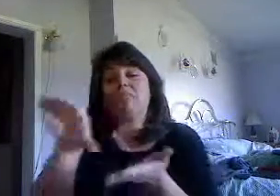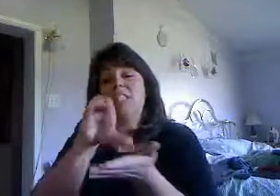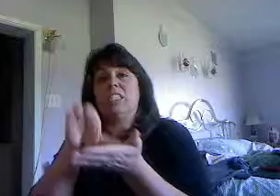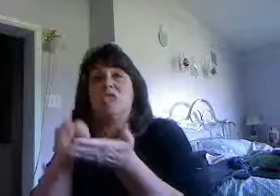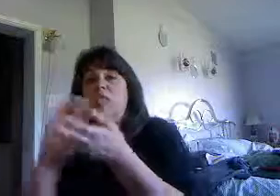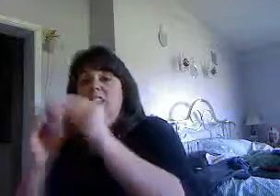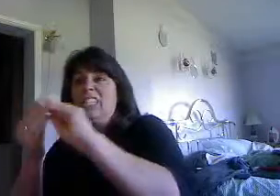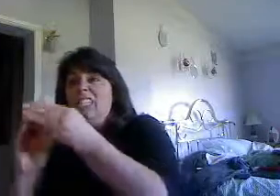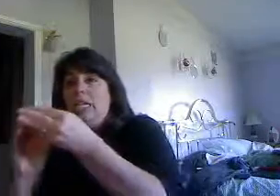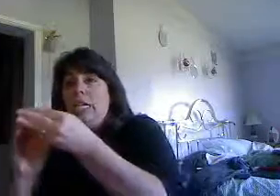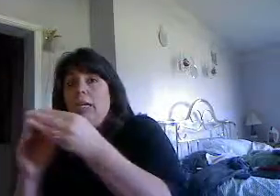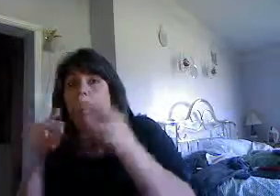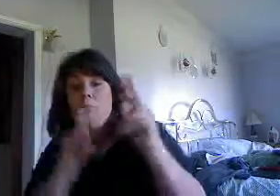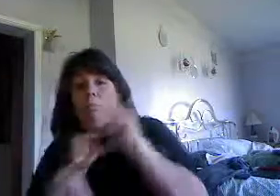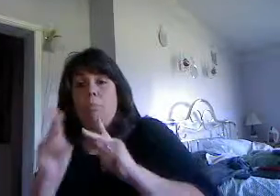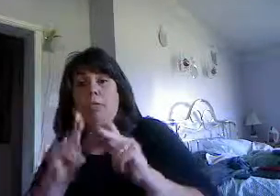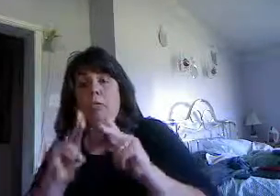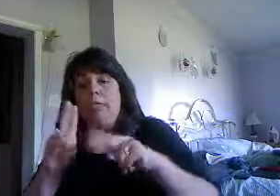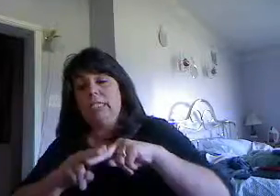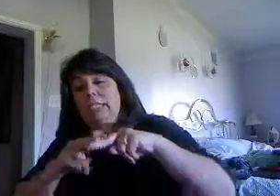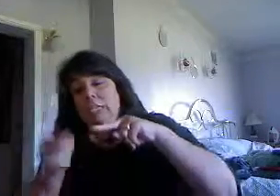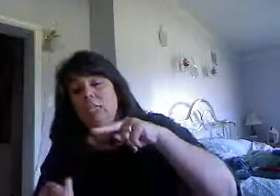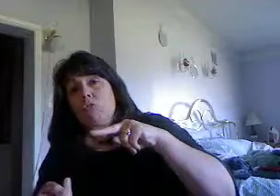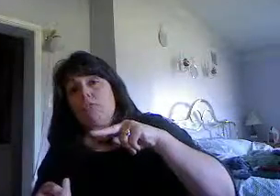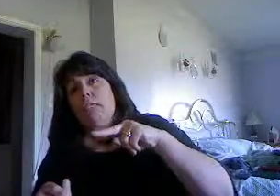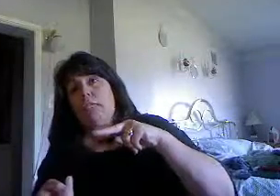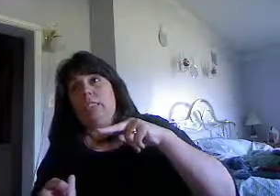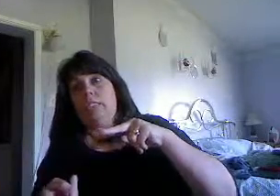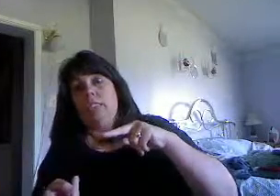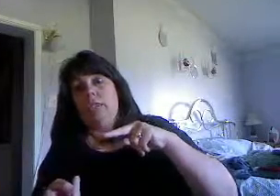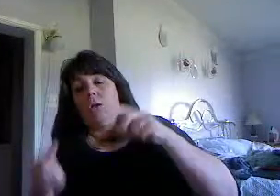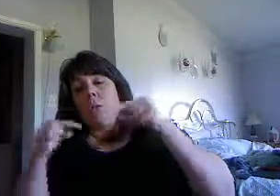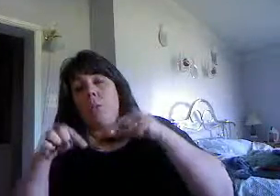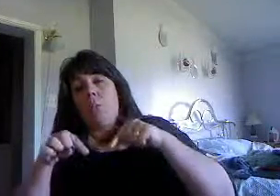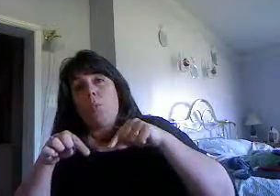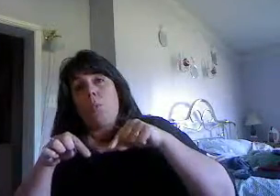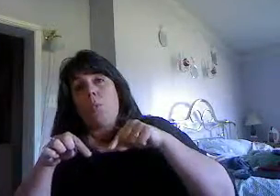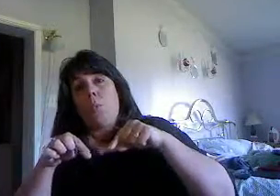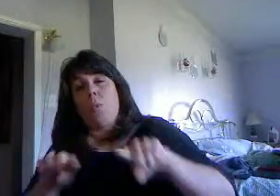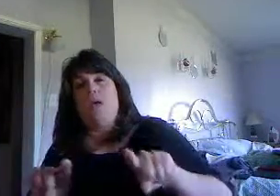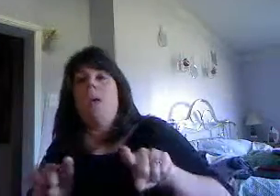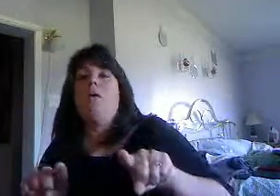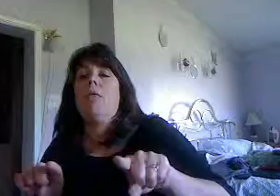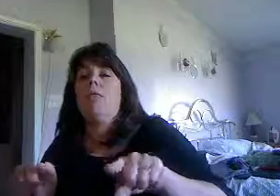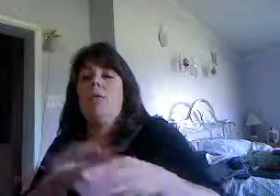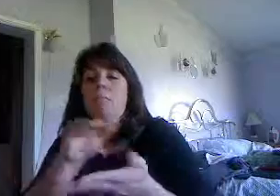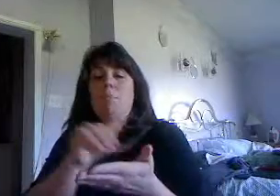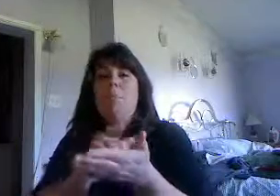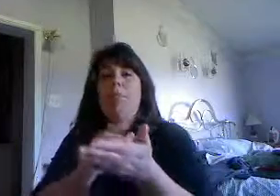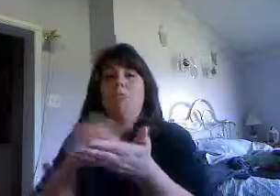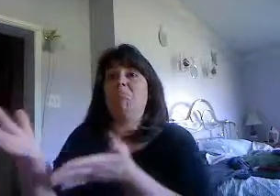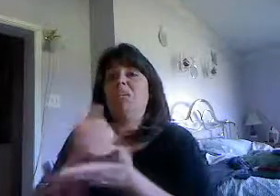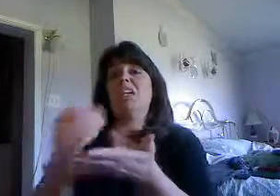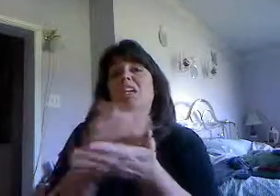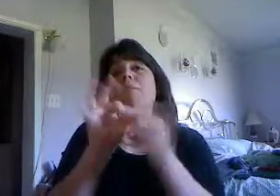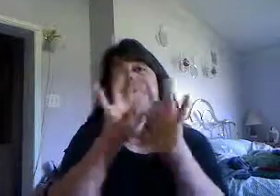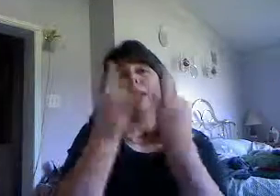of central city residents has gone down as middle-income families have moved out. For example, 16%